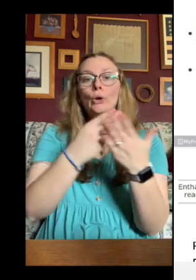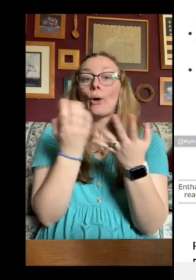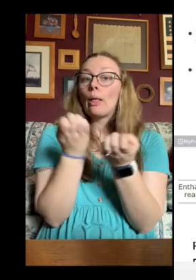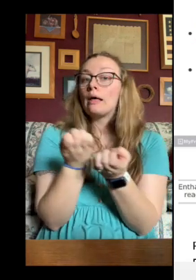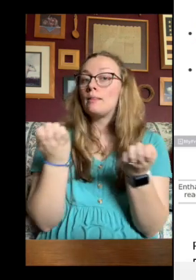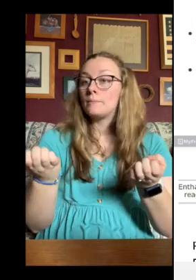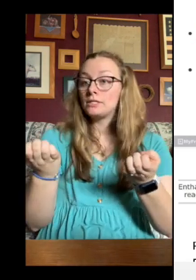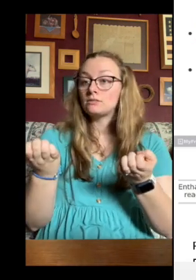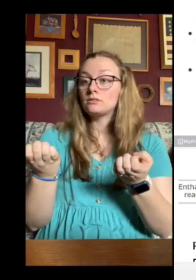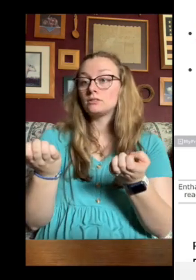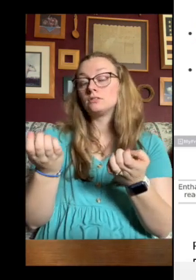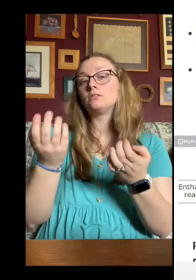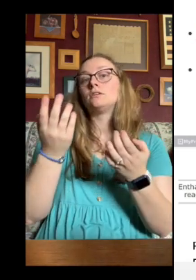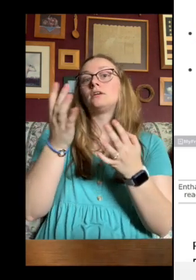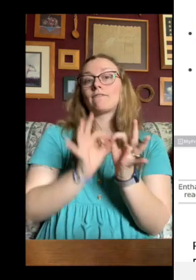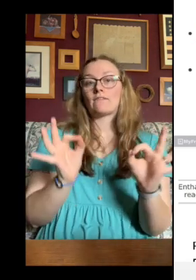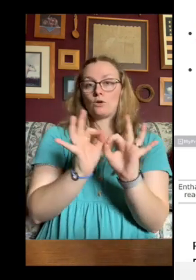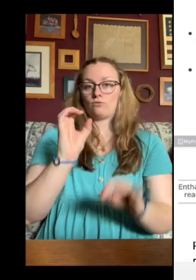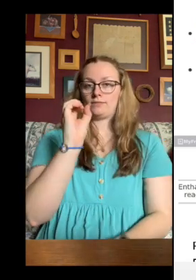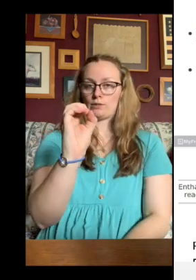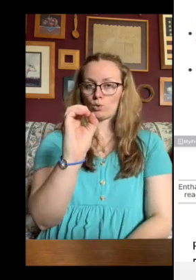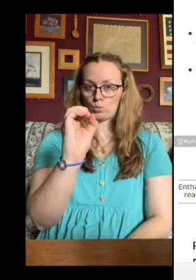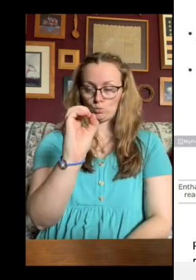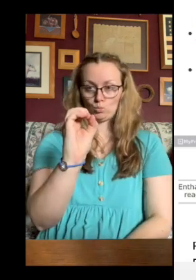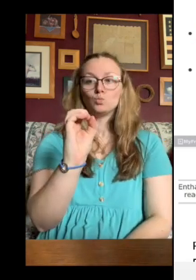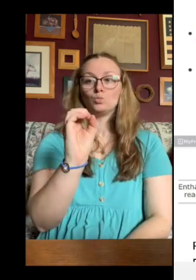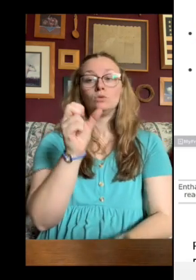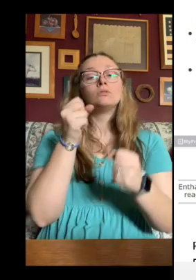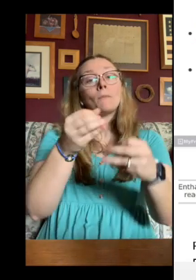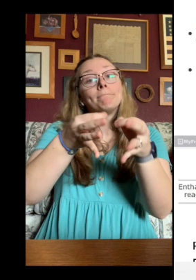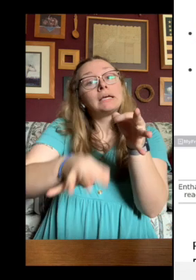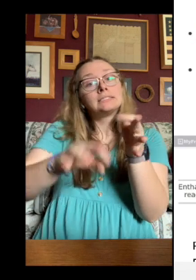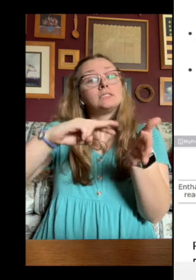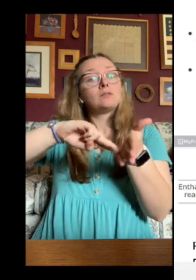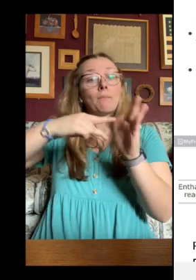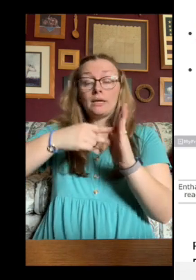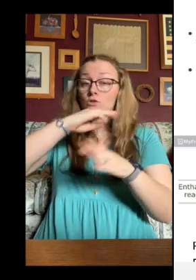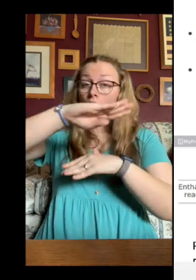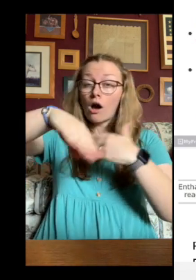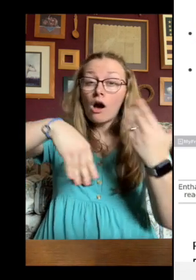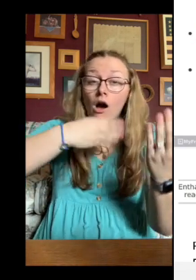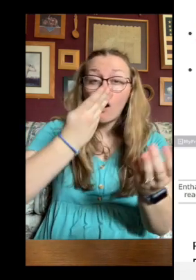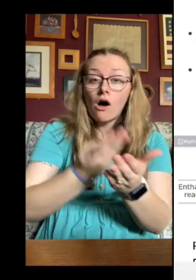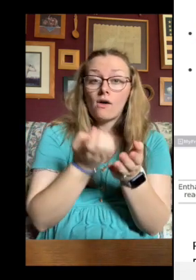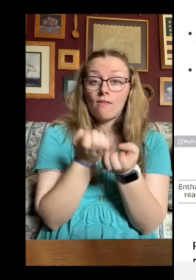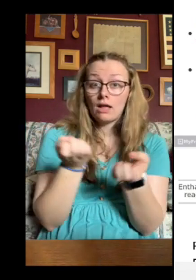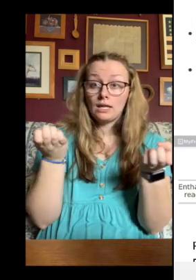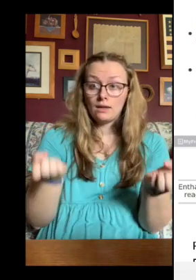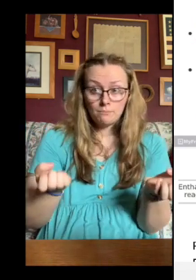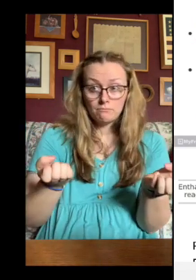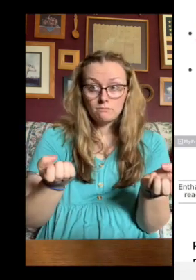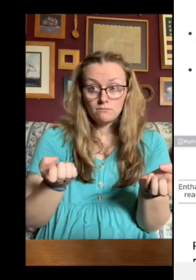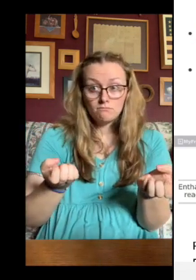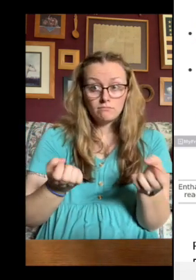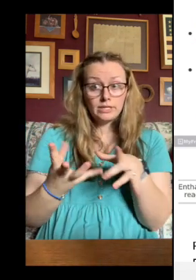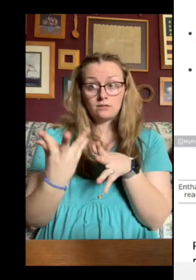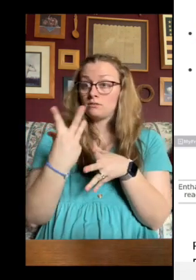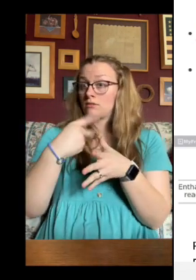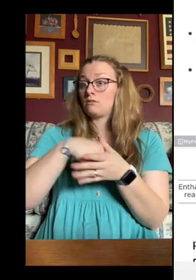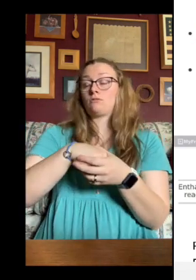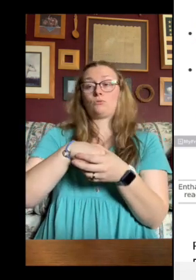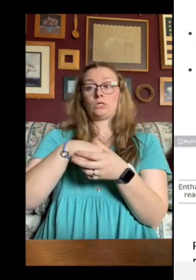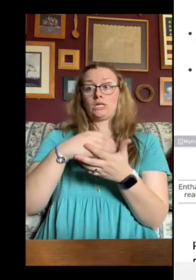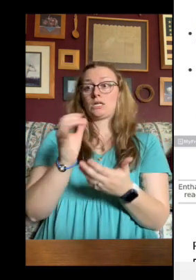Okay. Basically means all elements, even ones like Do you feel a